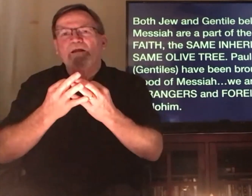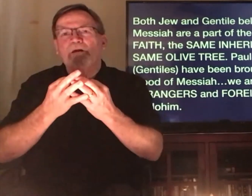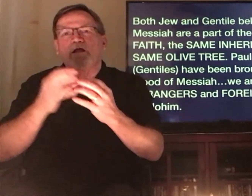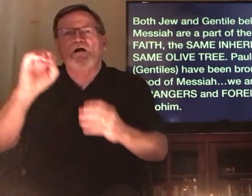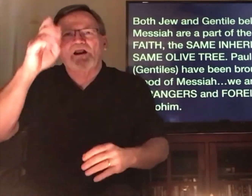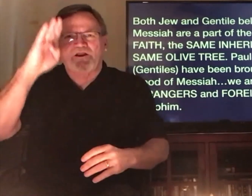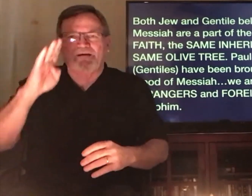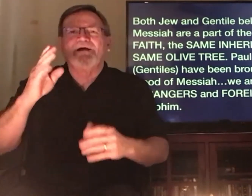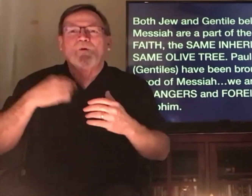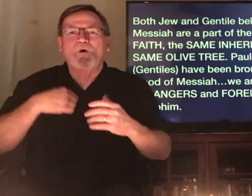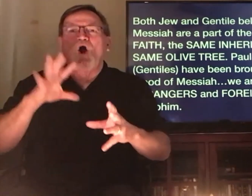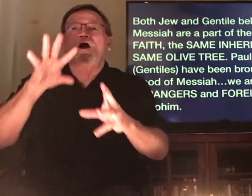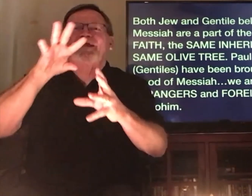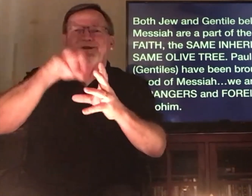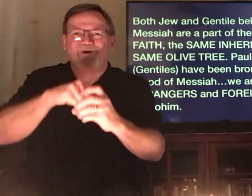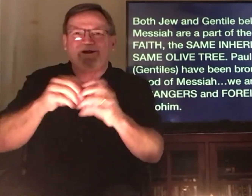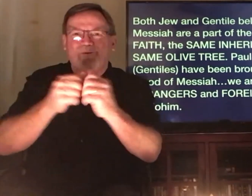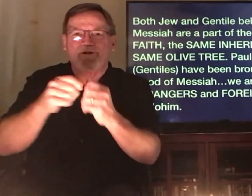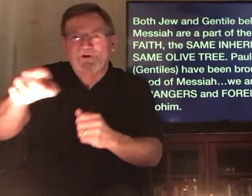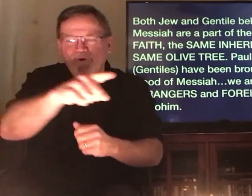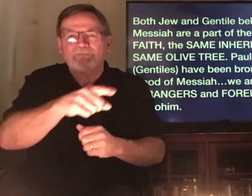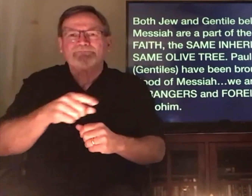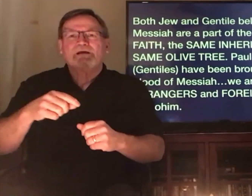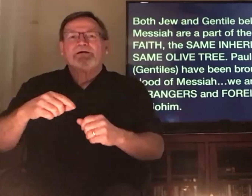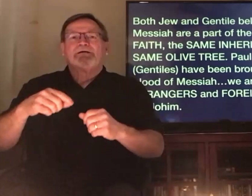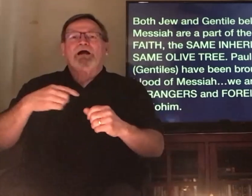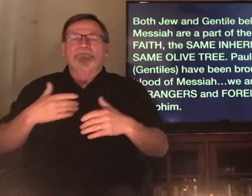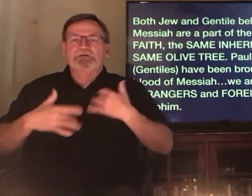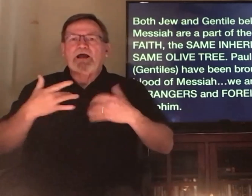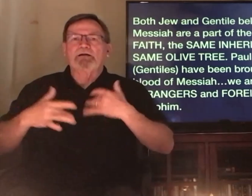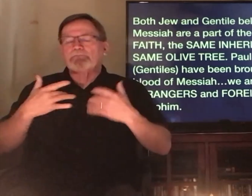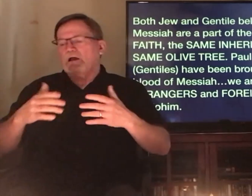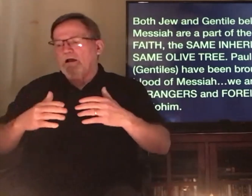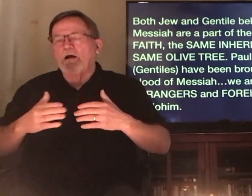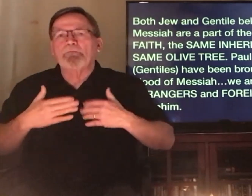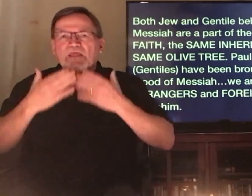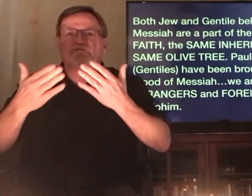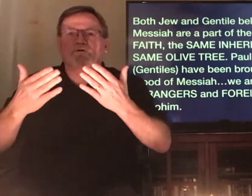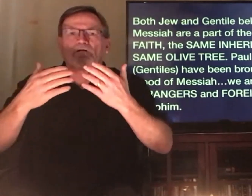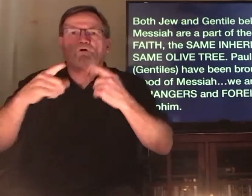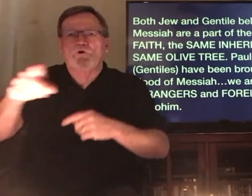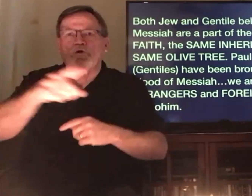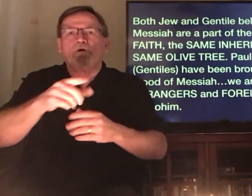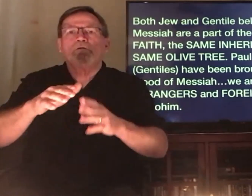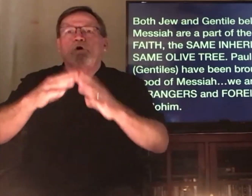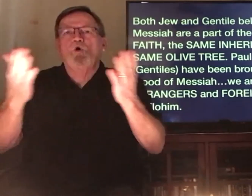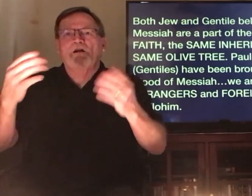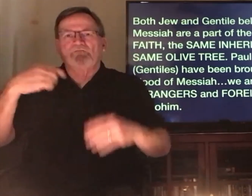paganism, the worldly thing, worldly idol, worldly God, and